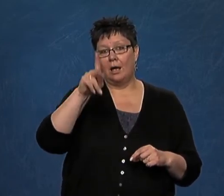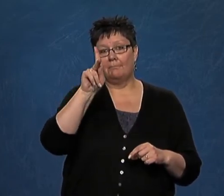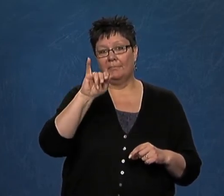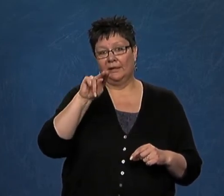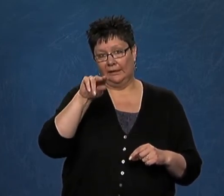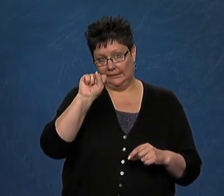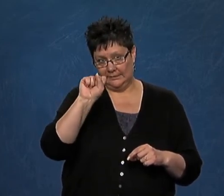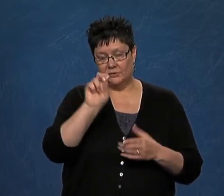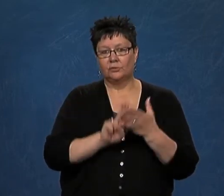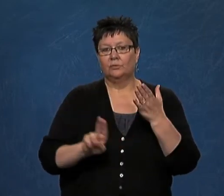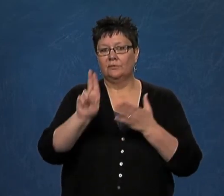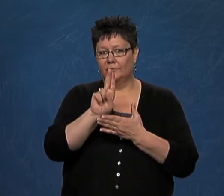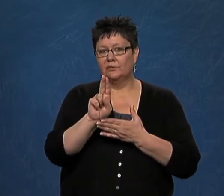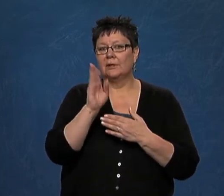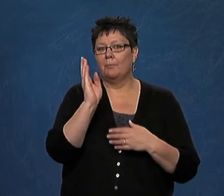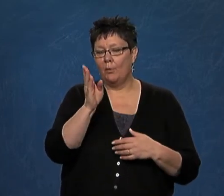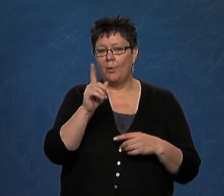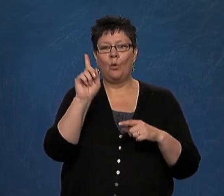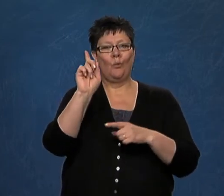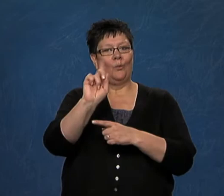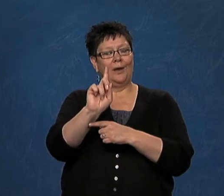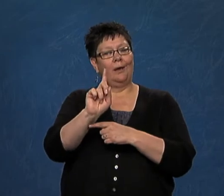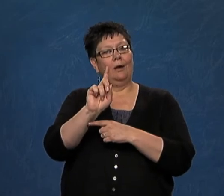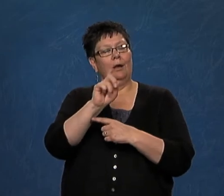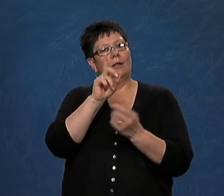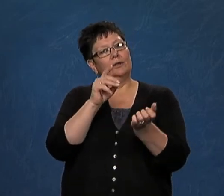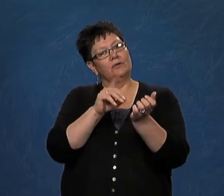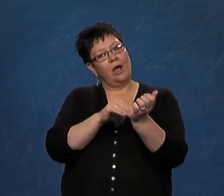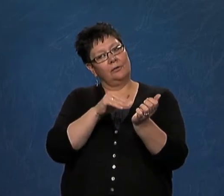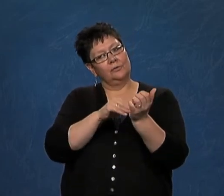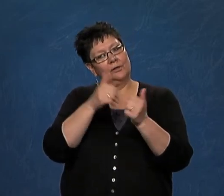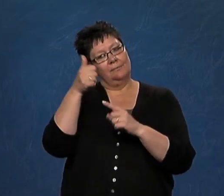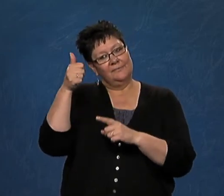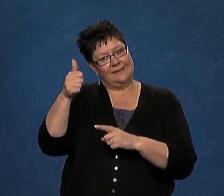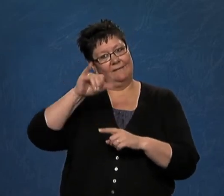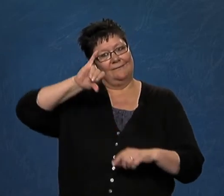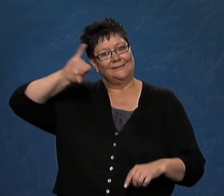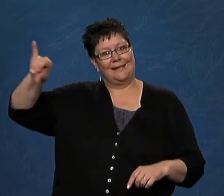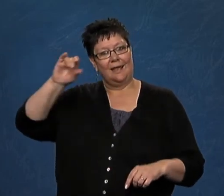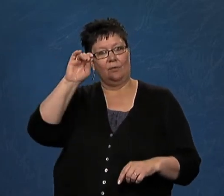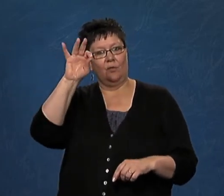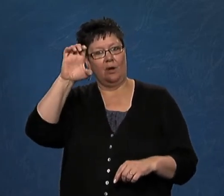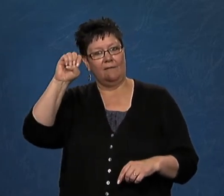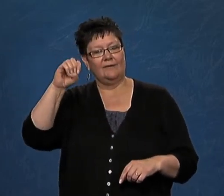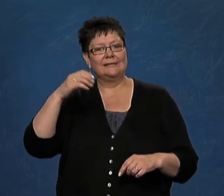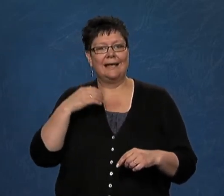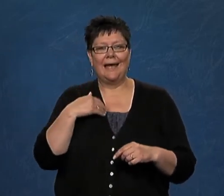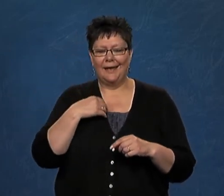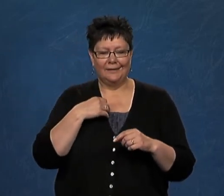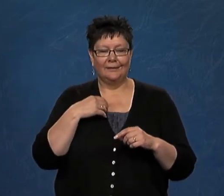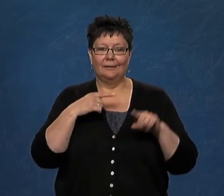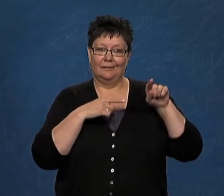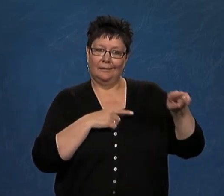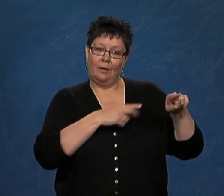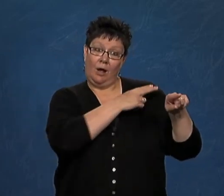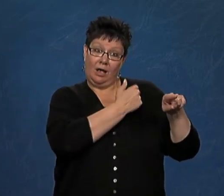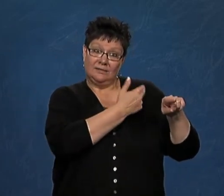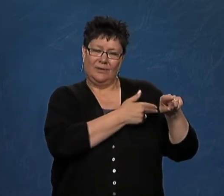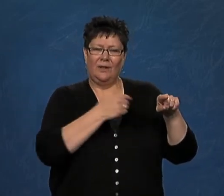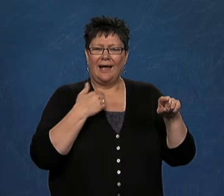Johns Hopkins University in Baltimore, where the doctor actually was in one